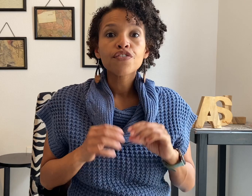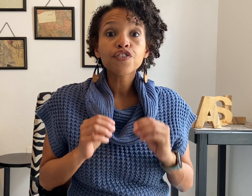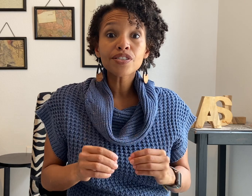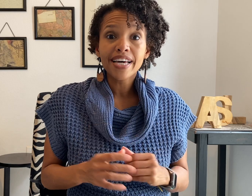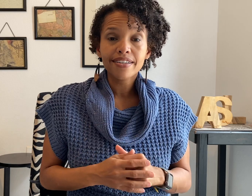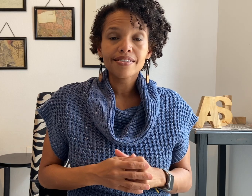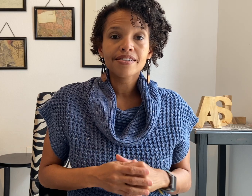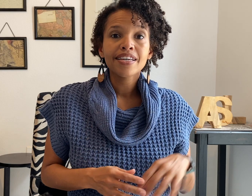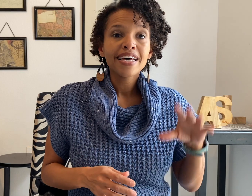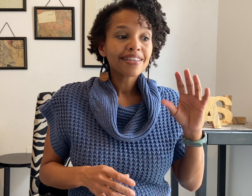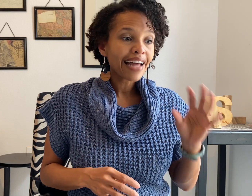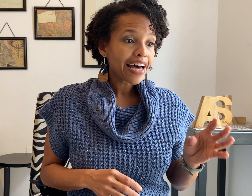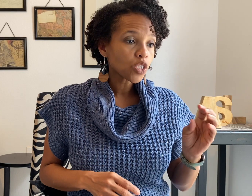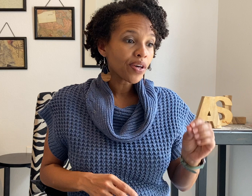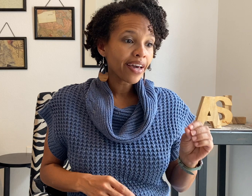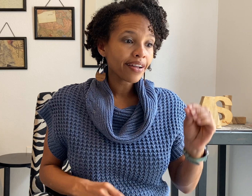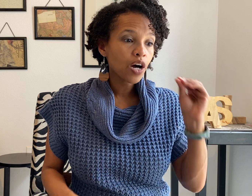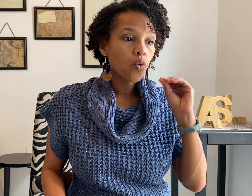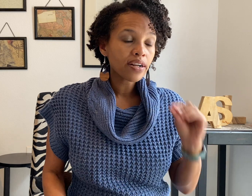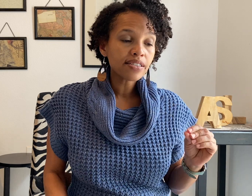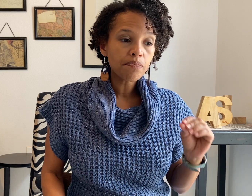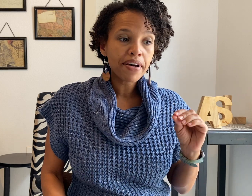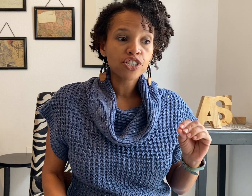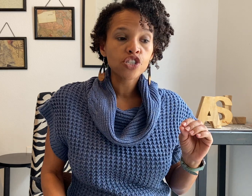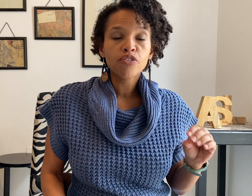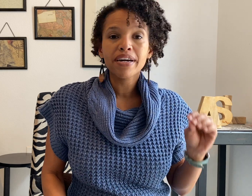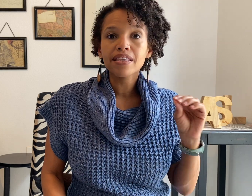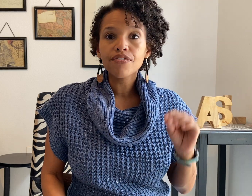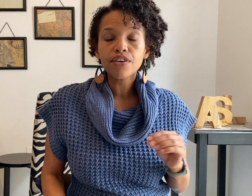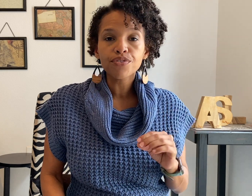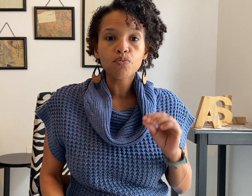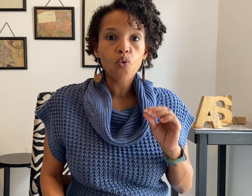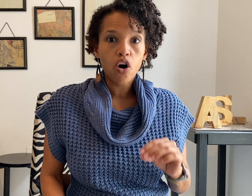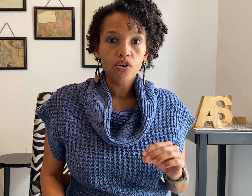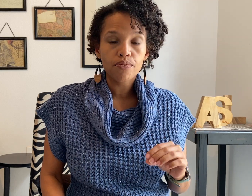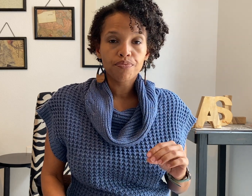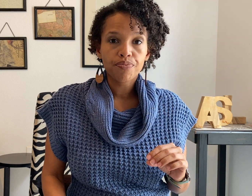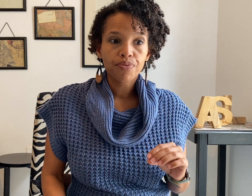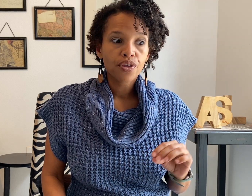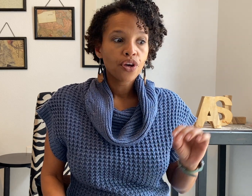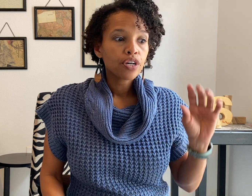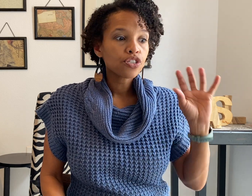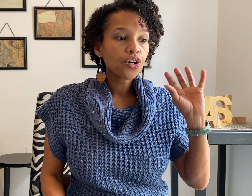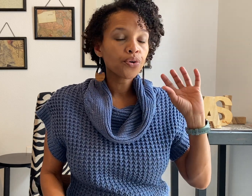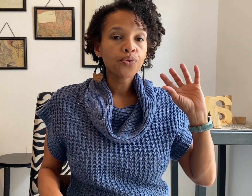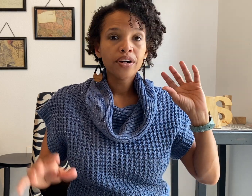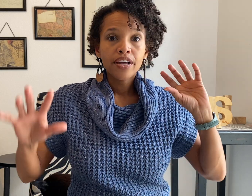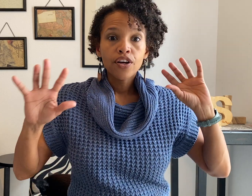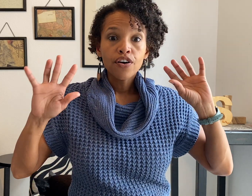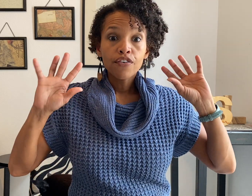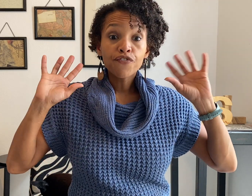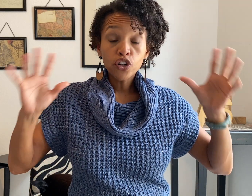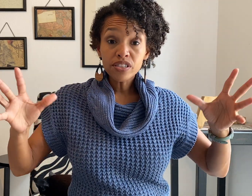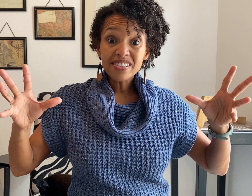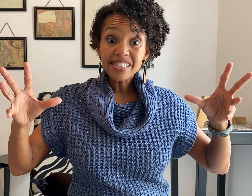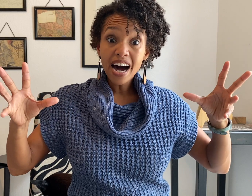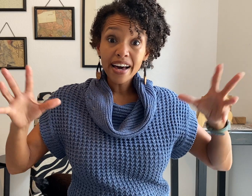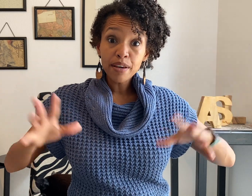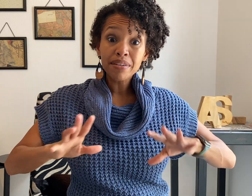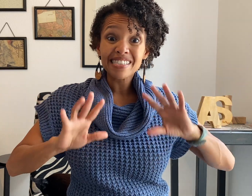First sentence. Last weekend, I wanted some pictures for my living room wall. So first, the time is